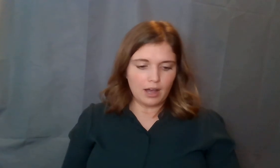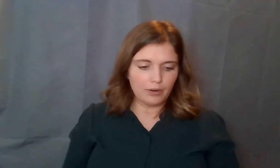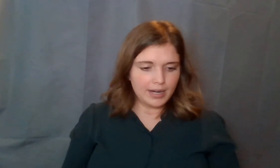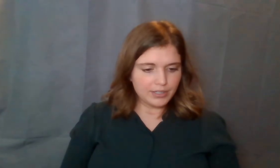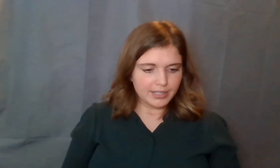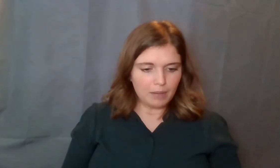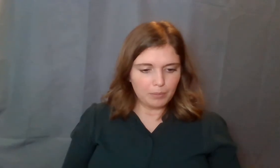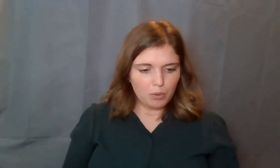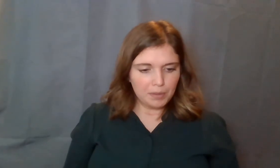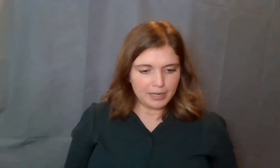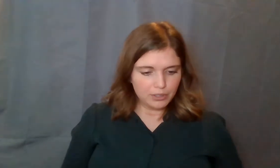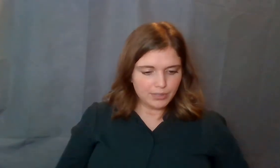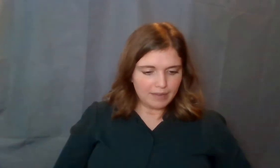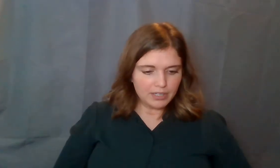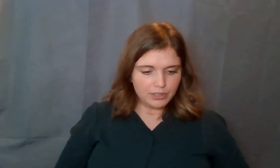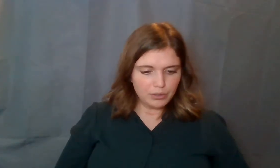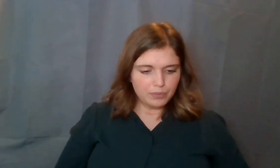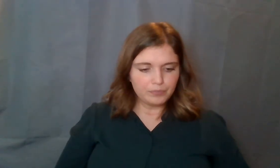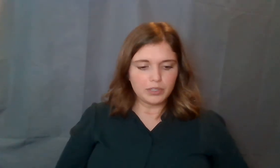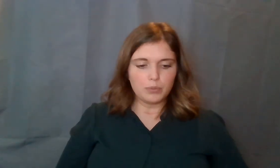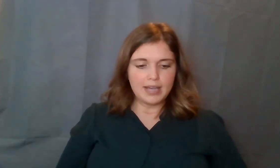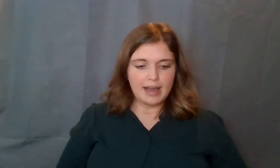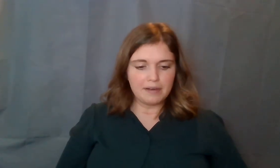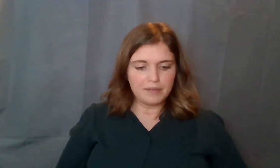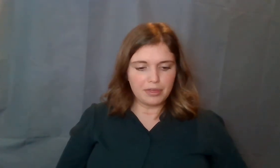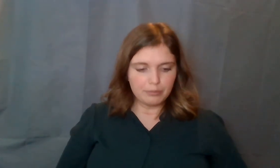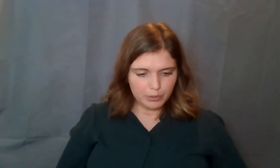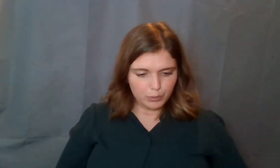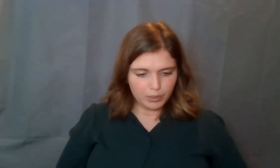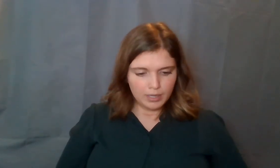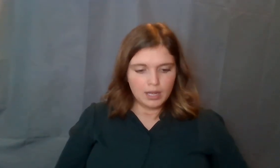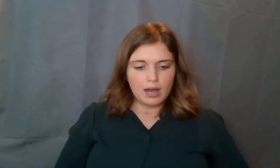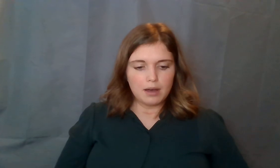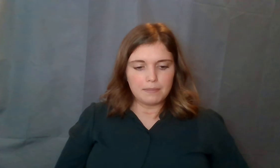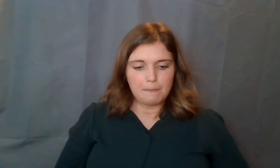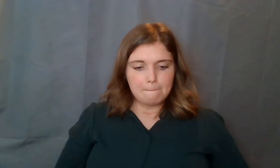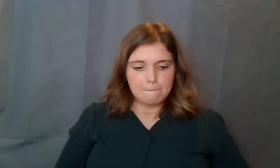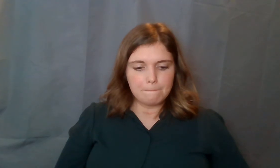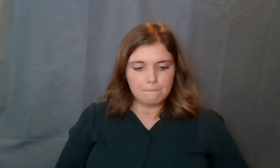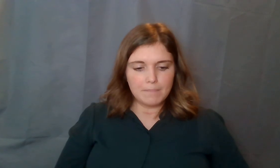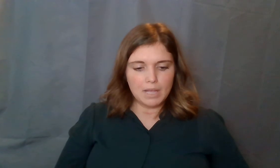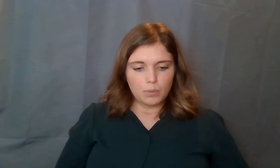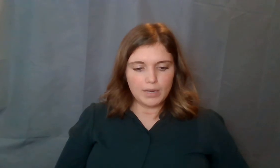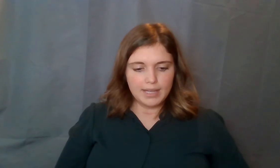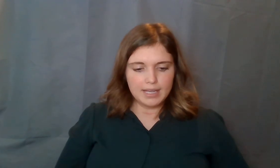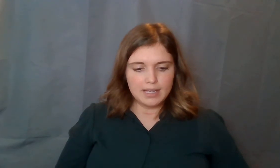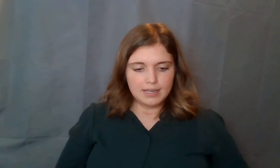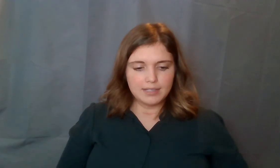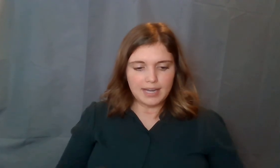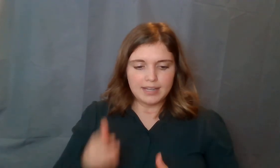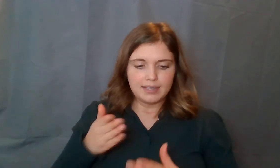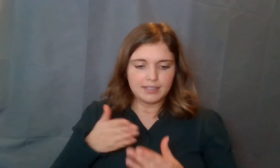All right, just a couple more. Page 272. We have through. The way that he is signing this in